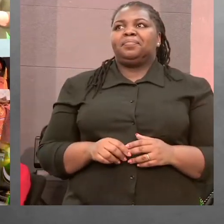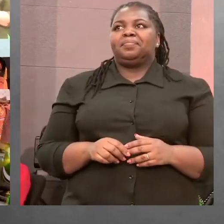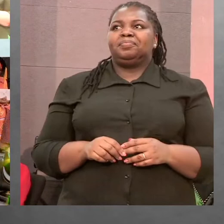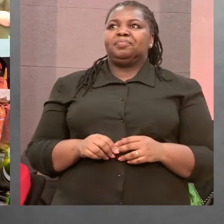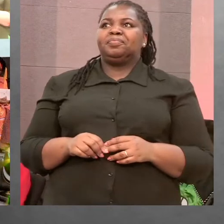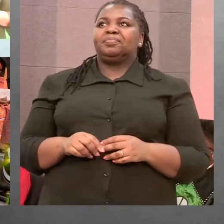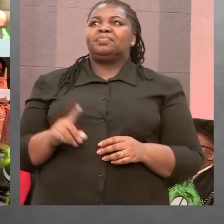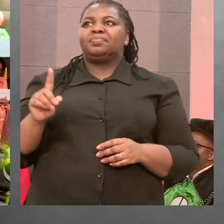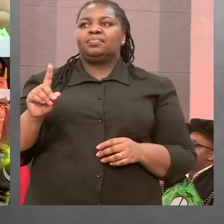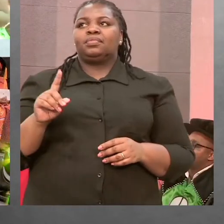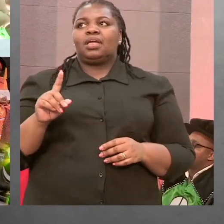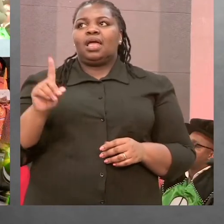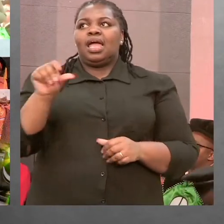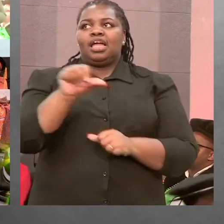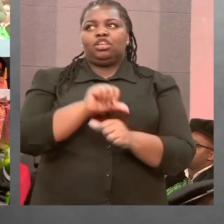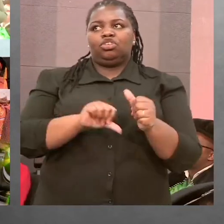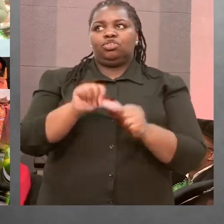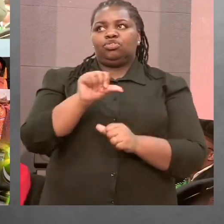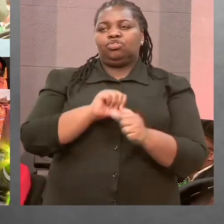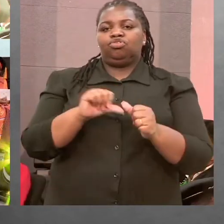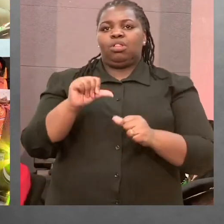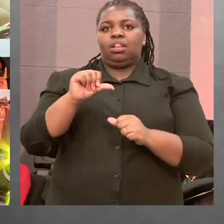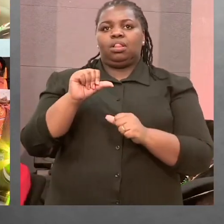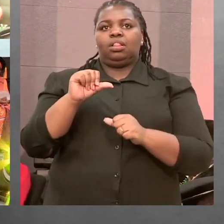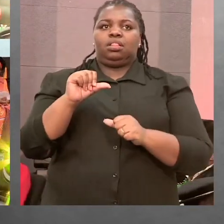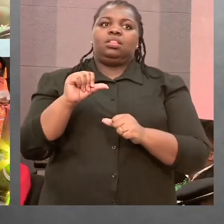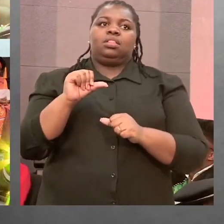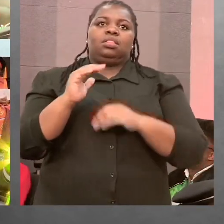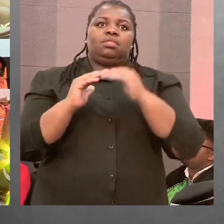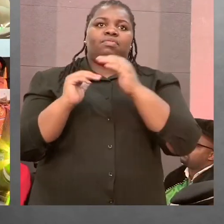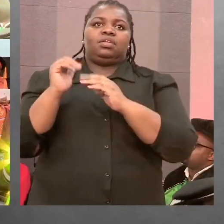is the collapse of the social infrastructure in the country.